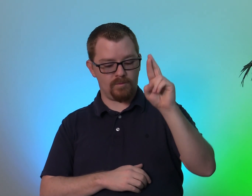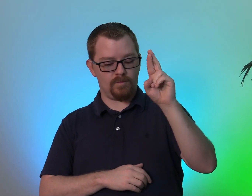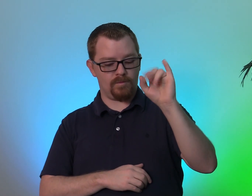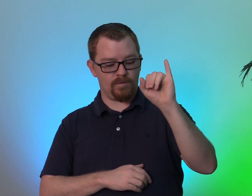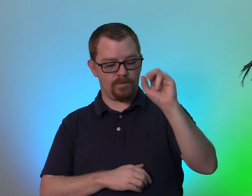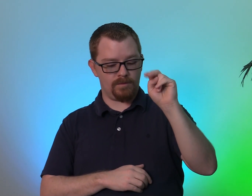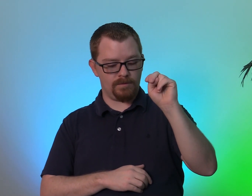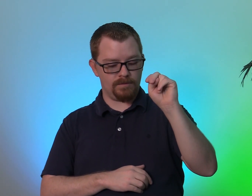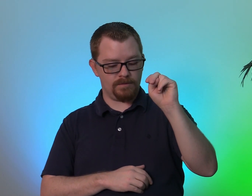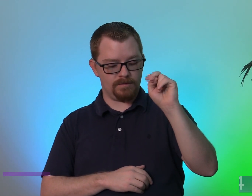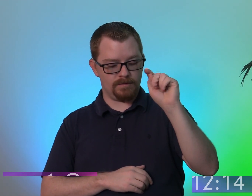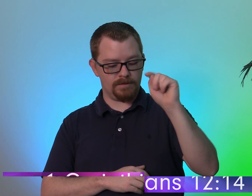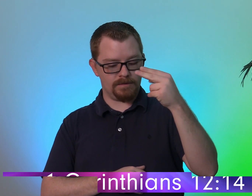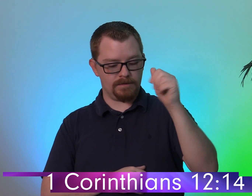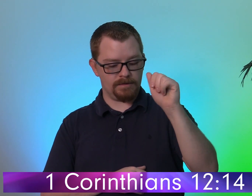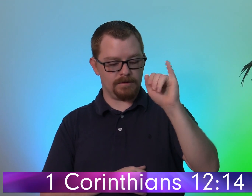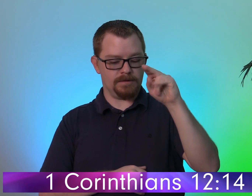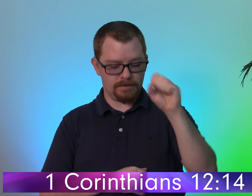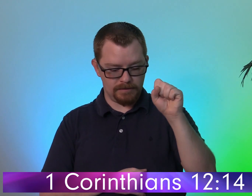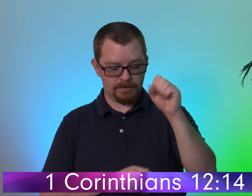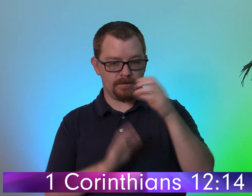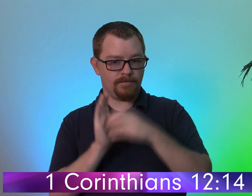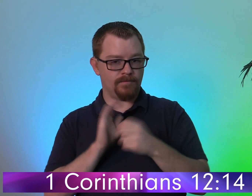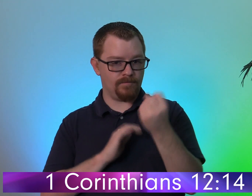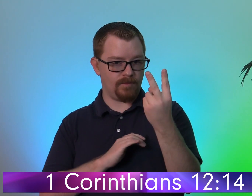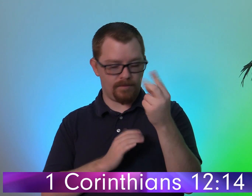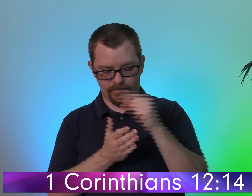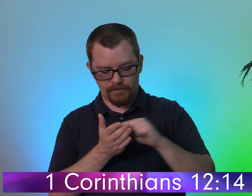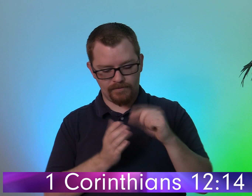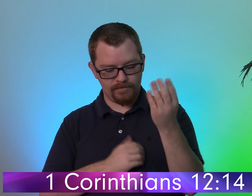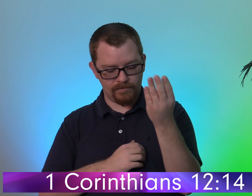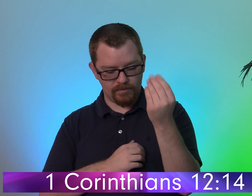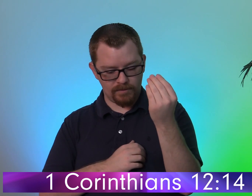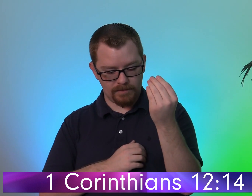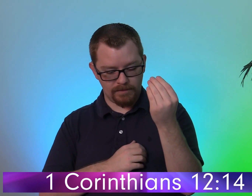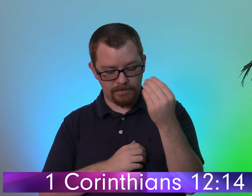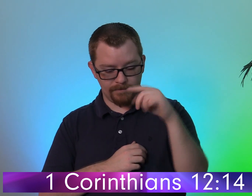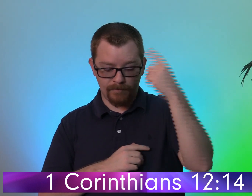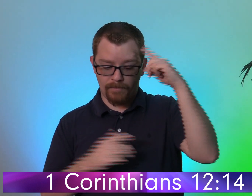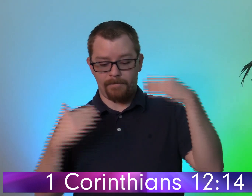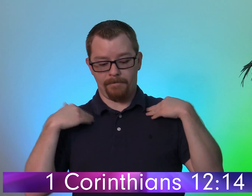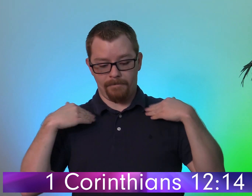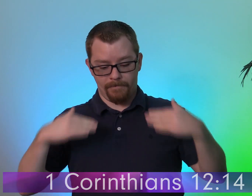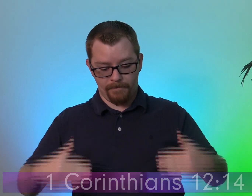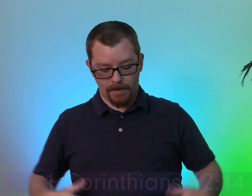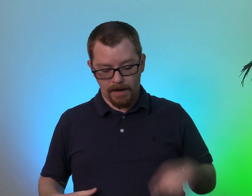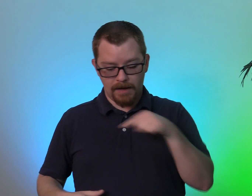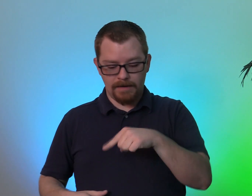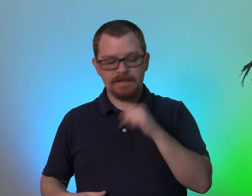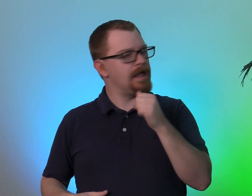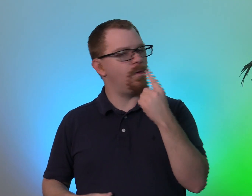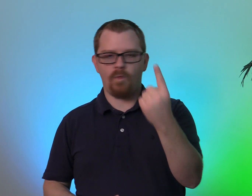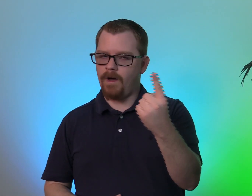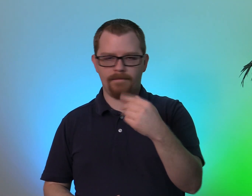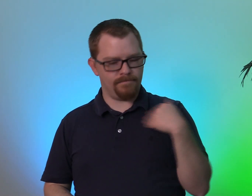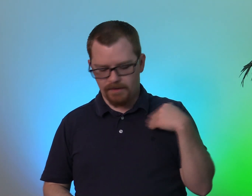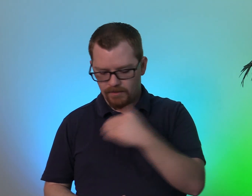In the verse 1 Corinthians chapter 12, verse 14, for the body is not one